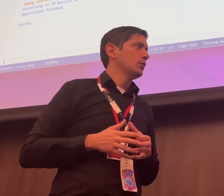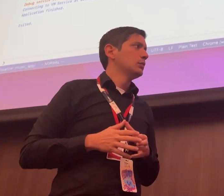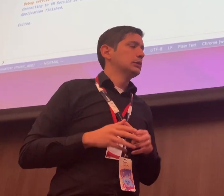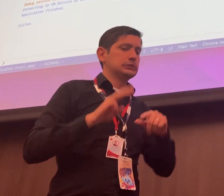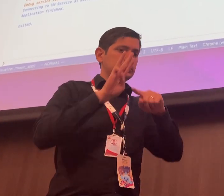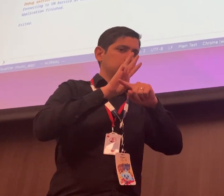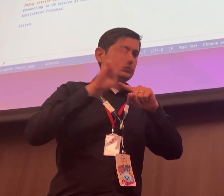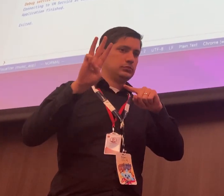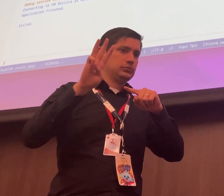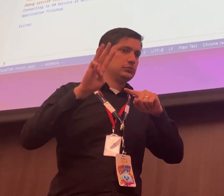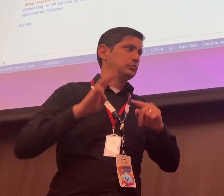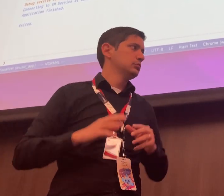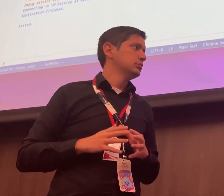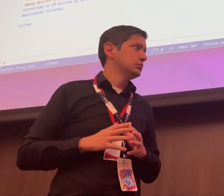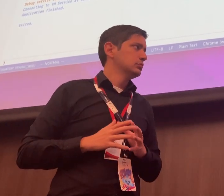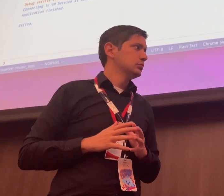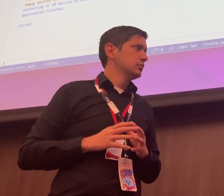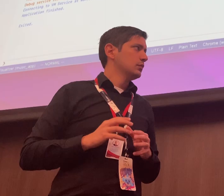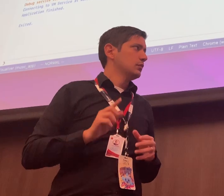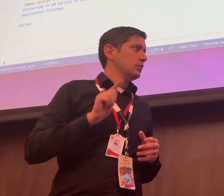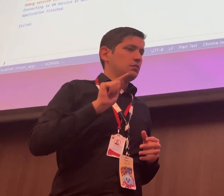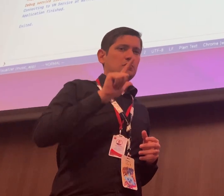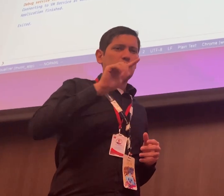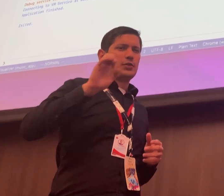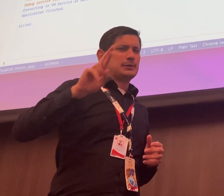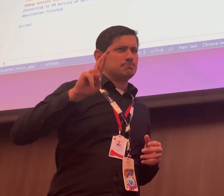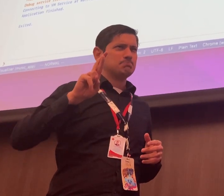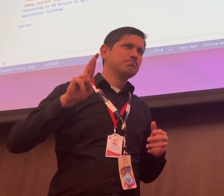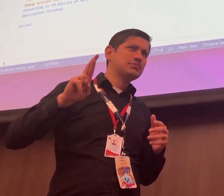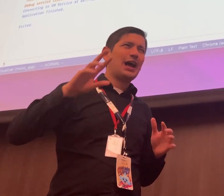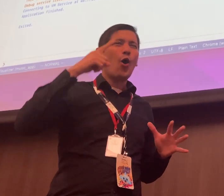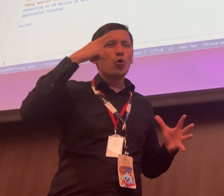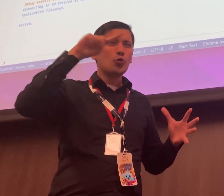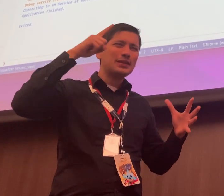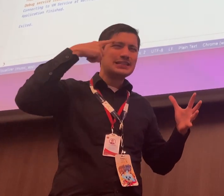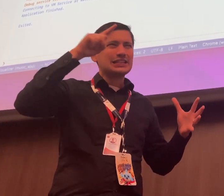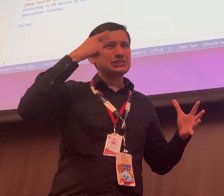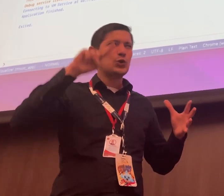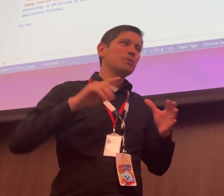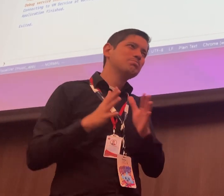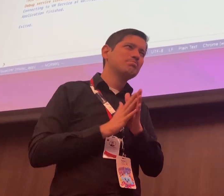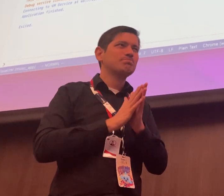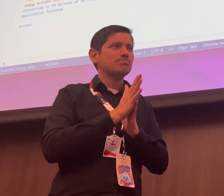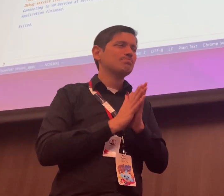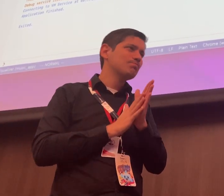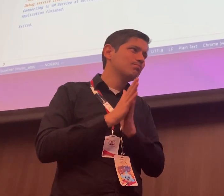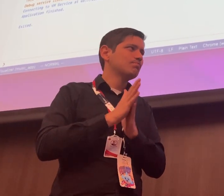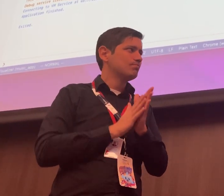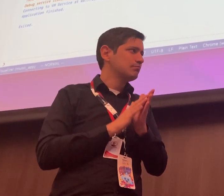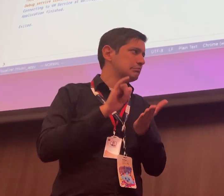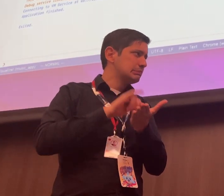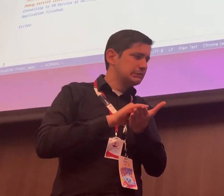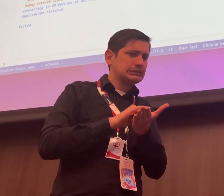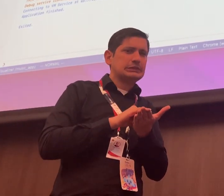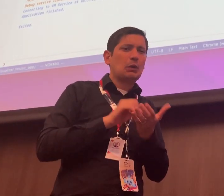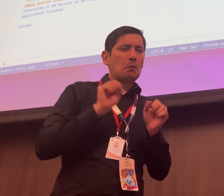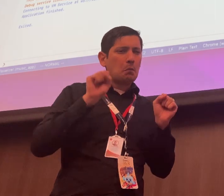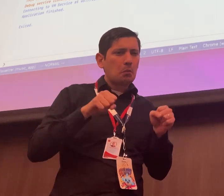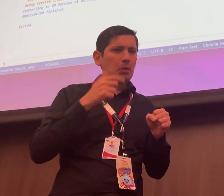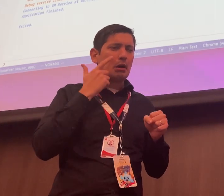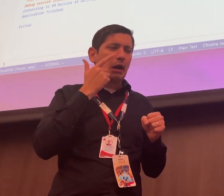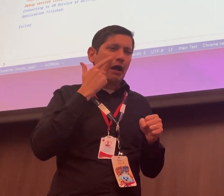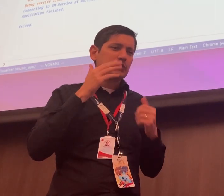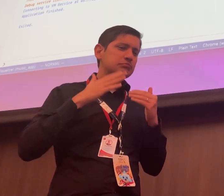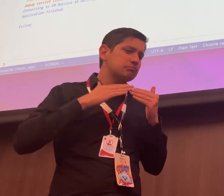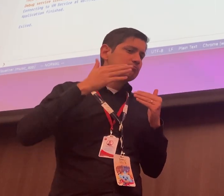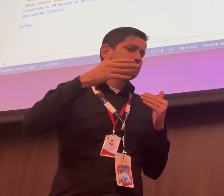links. Flutter's not necessarily optimized for that right now. You can totally build Wikipedia. You can build a Wikipedia app if you